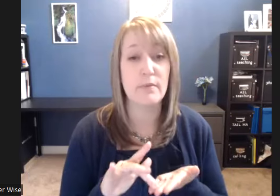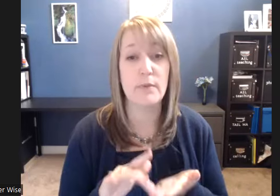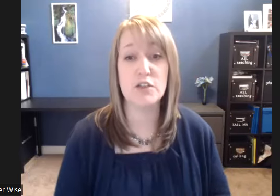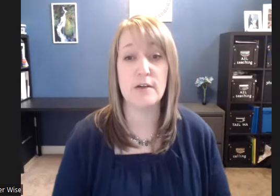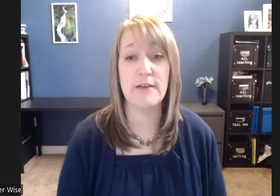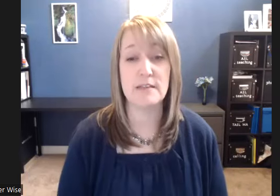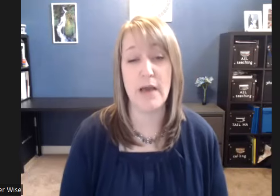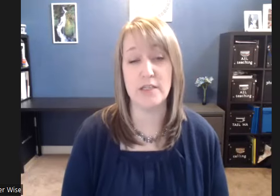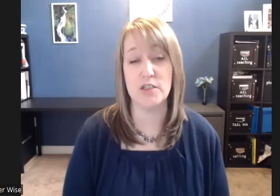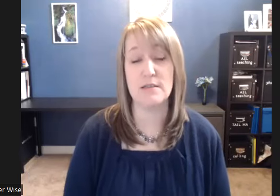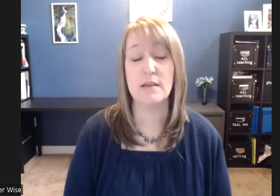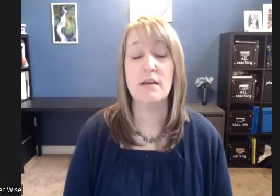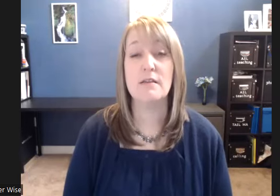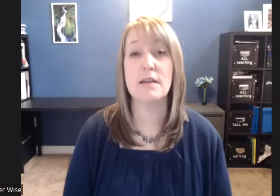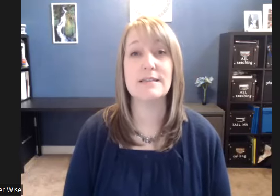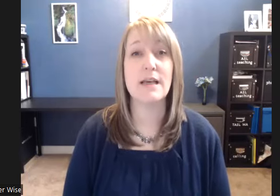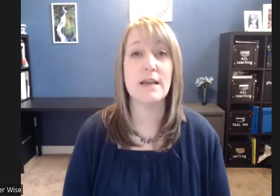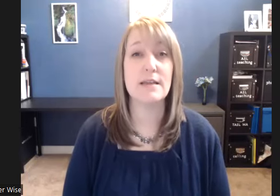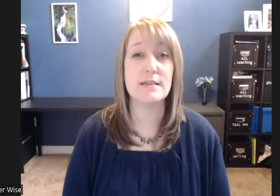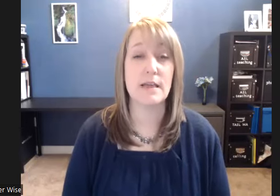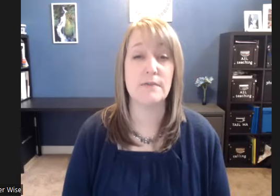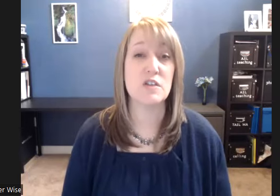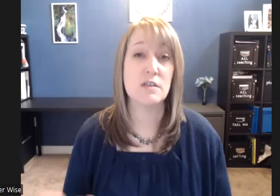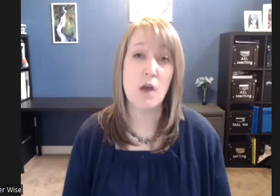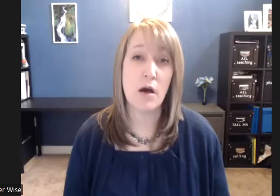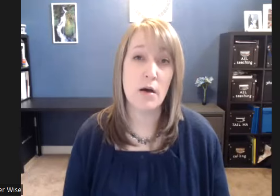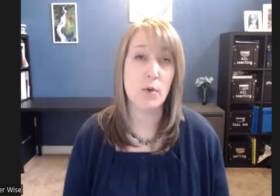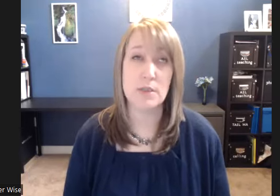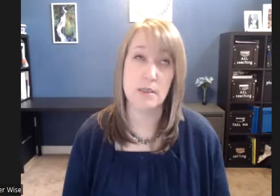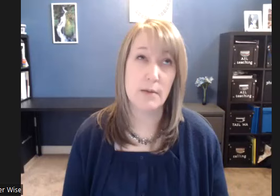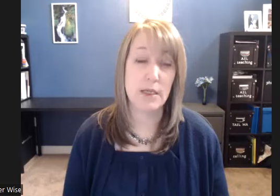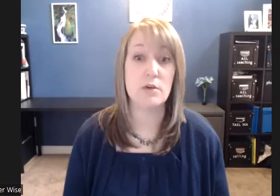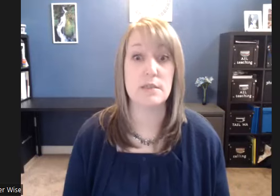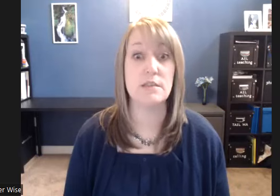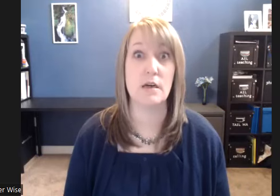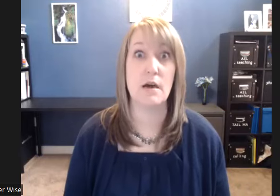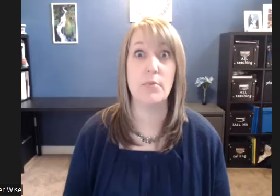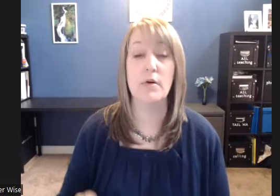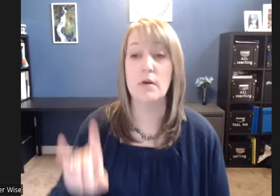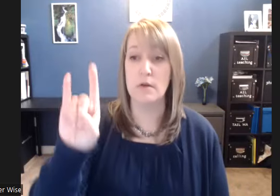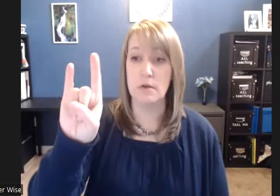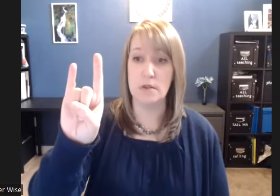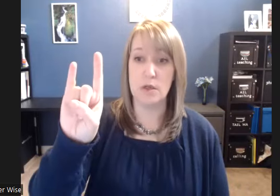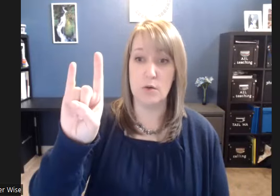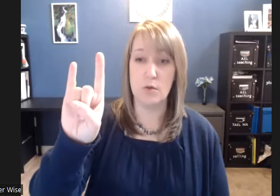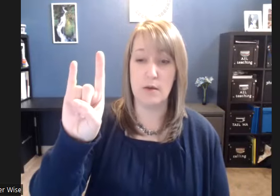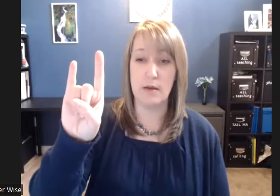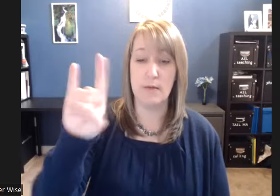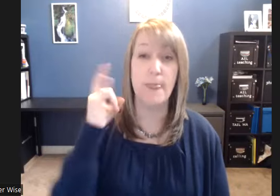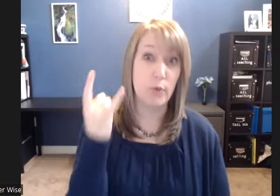Make sure your face matches. The next sign is a sign for snob or snobby or stuck up. So